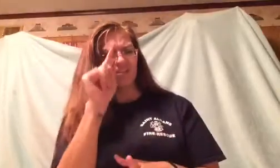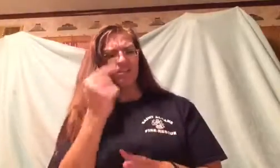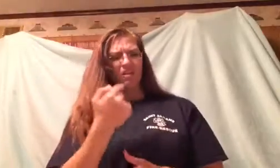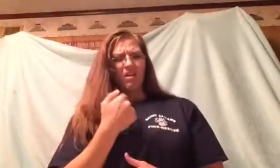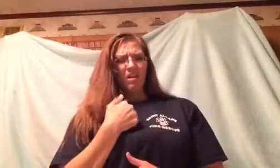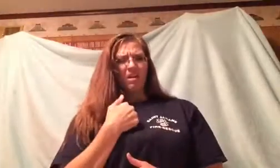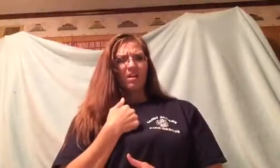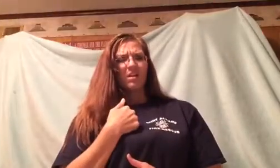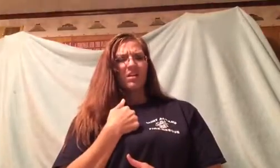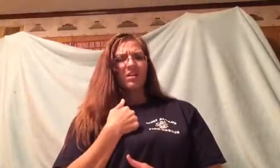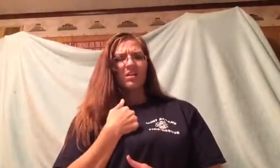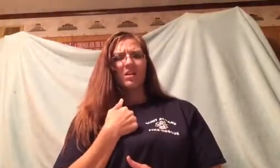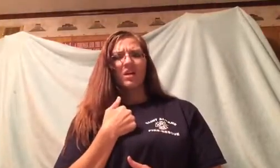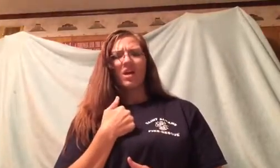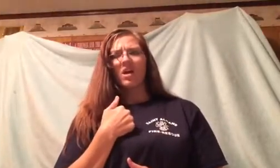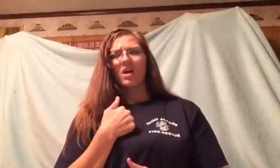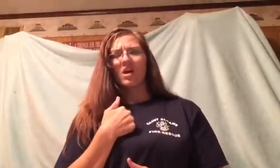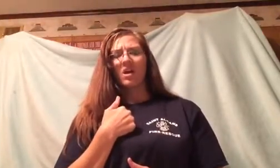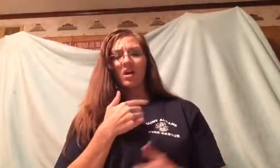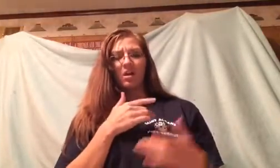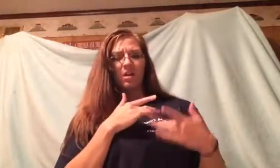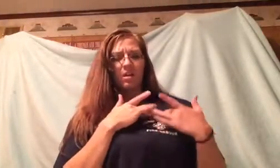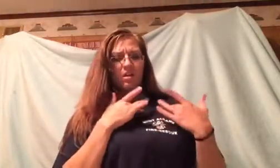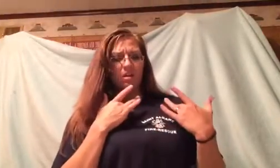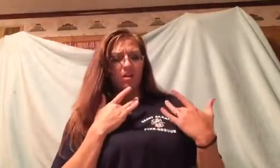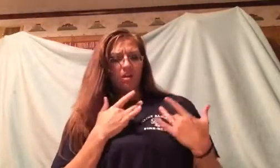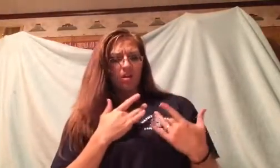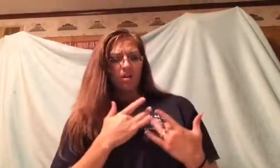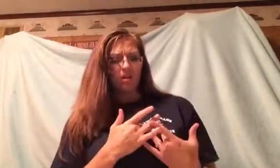And in my heart I find the need